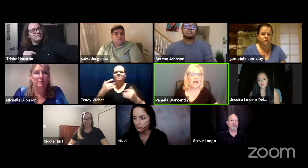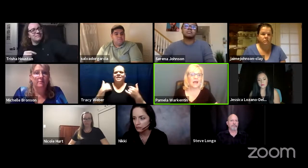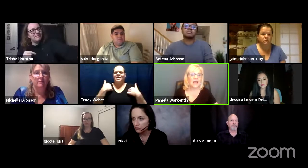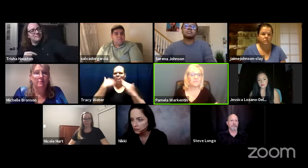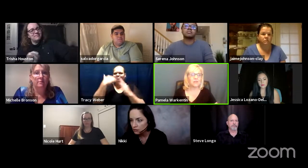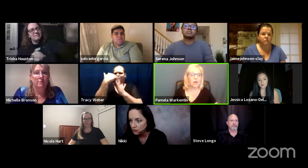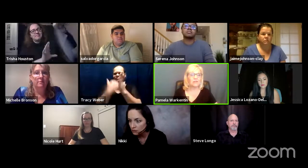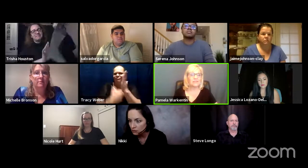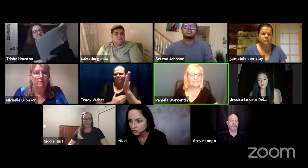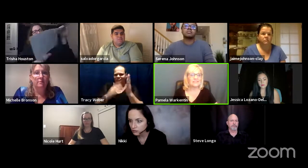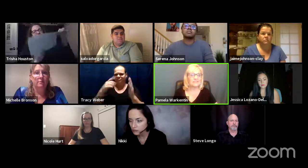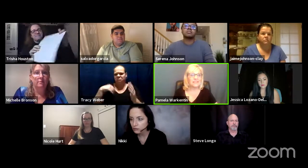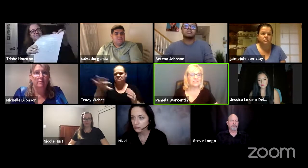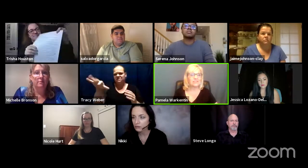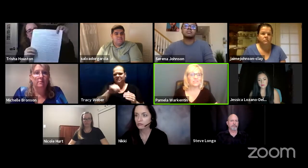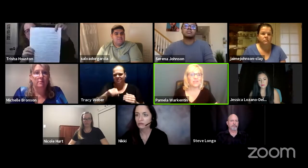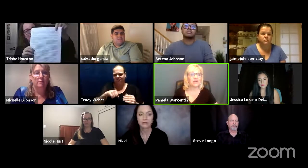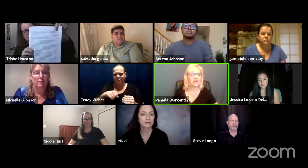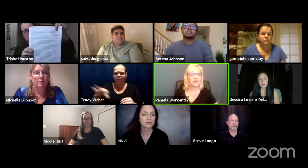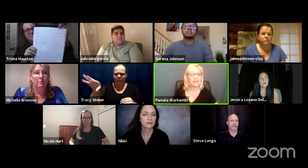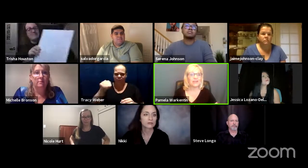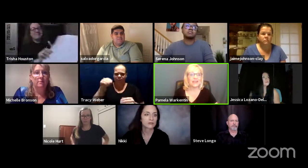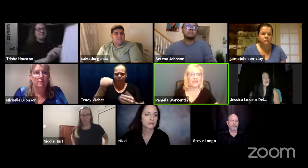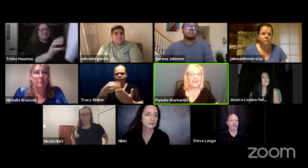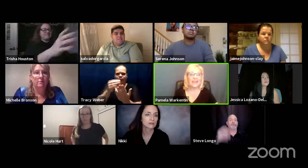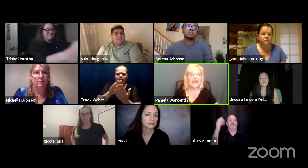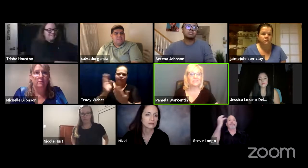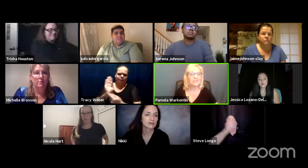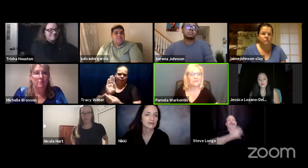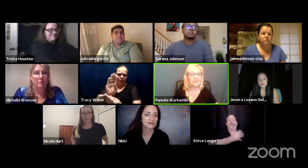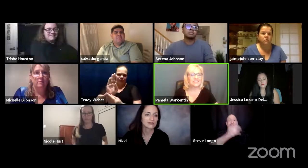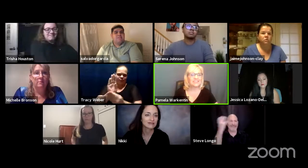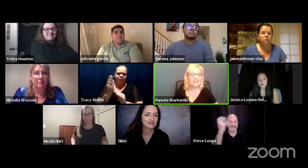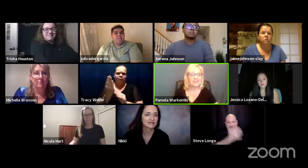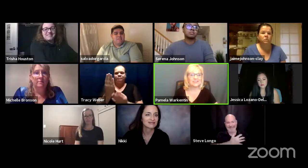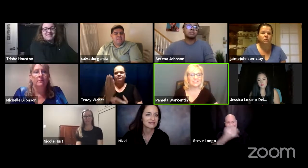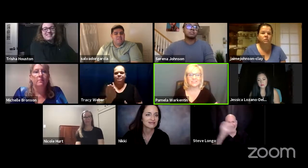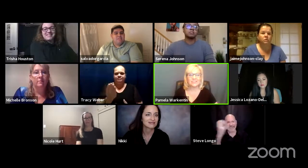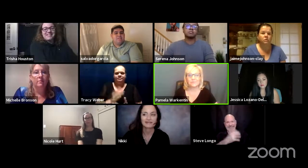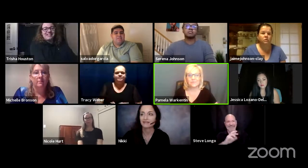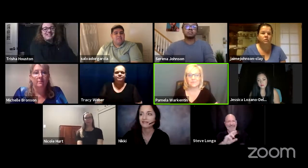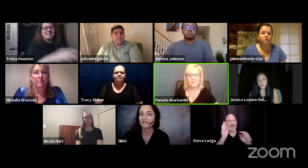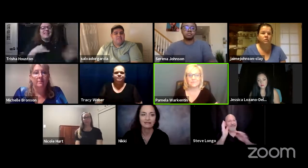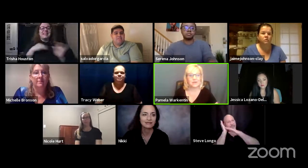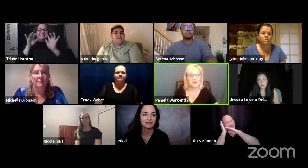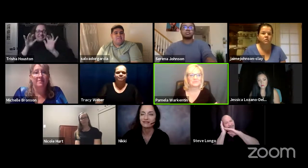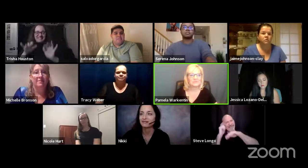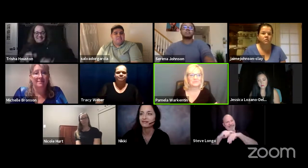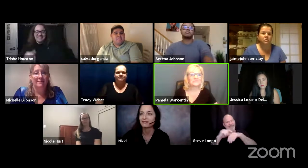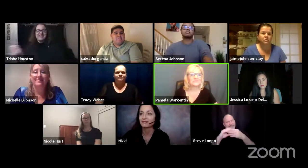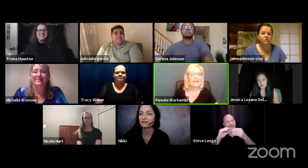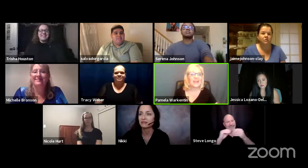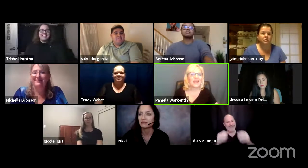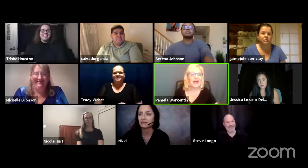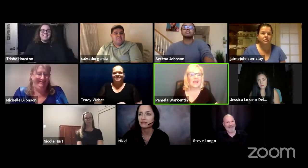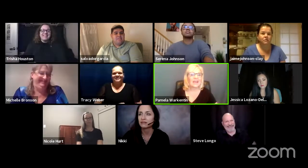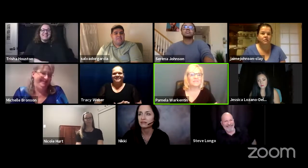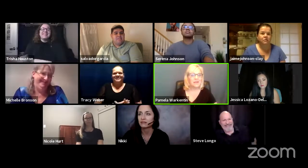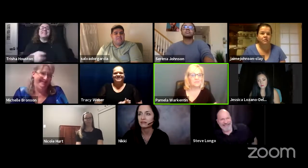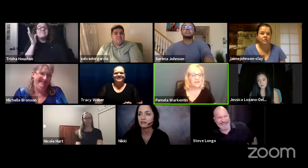I have a long list of things to share, as you can see on this sheet of paper. I have typed it